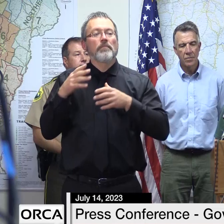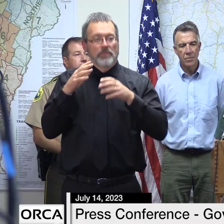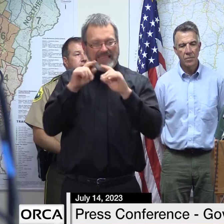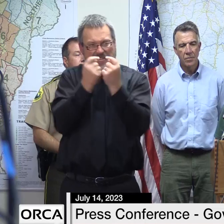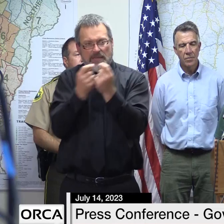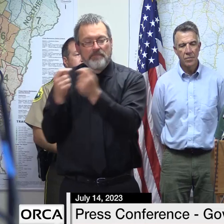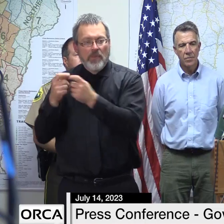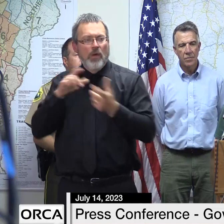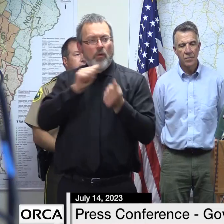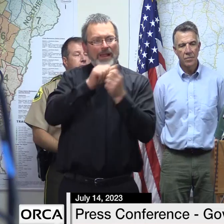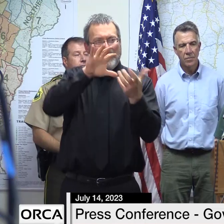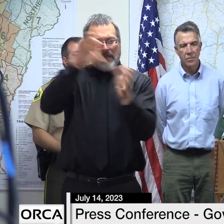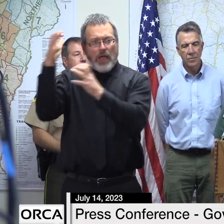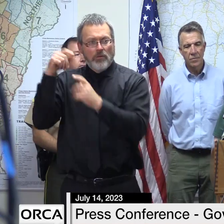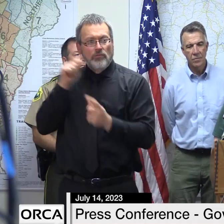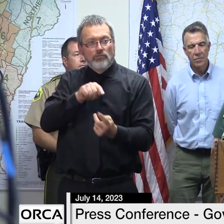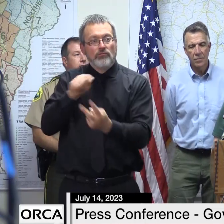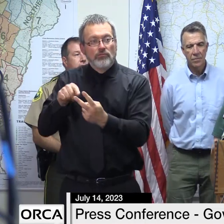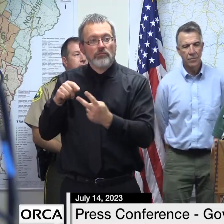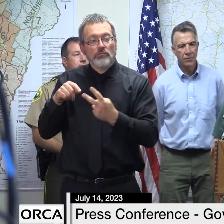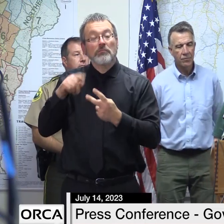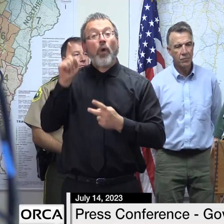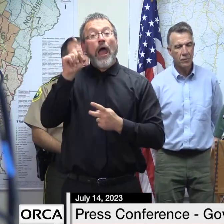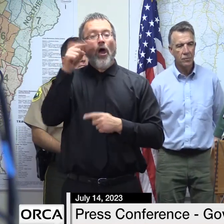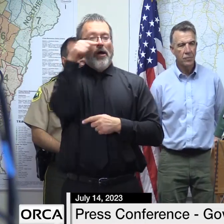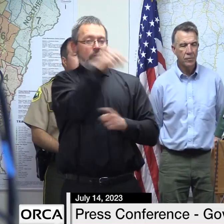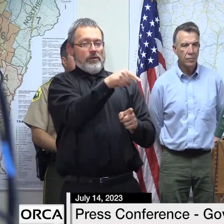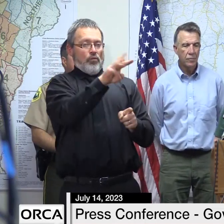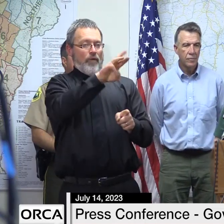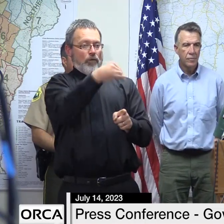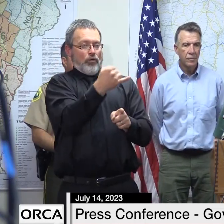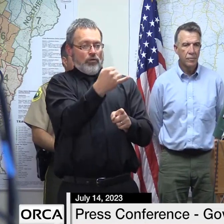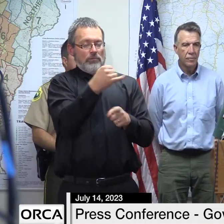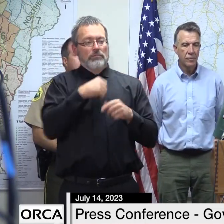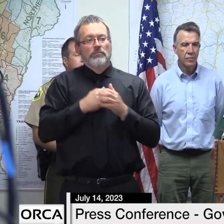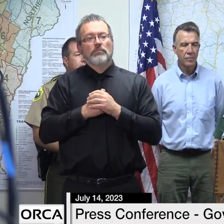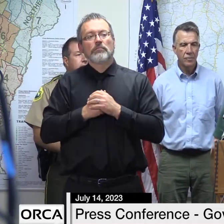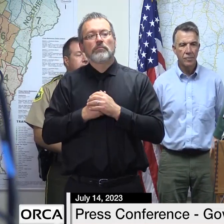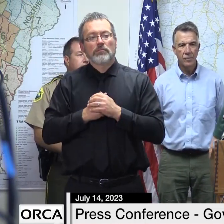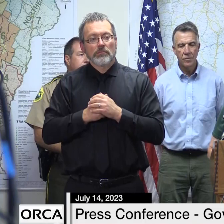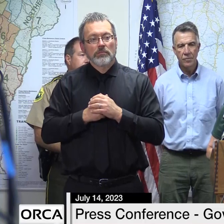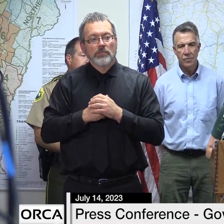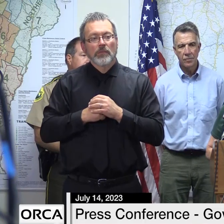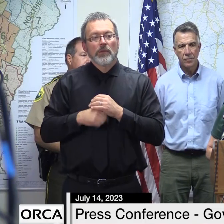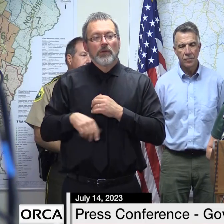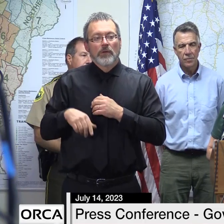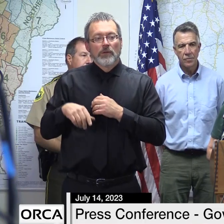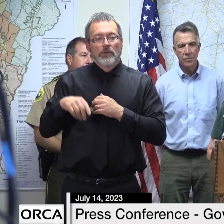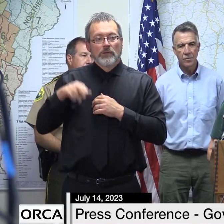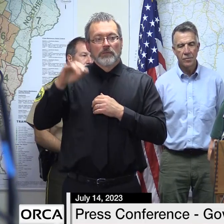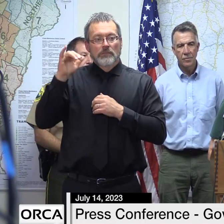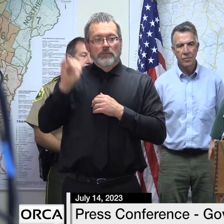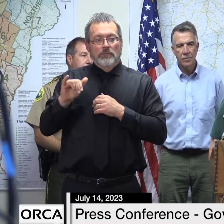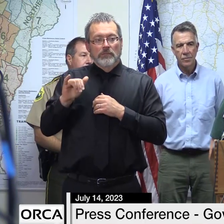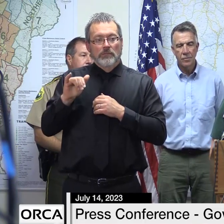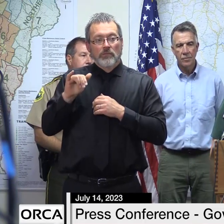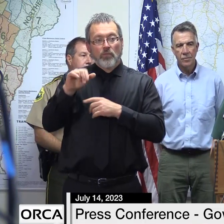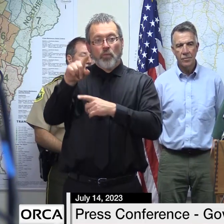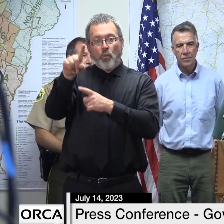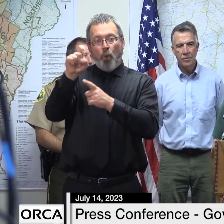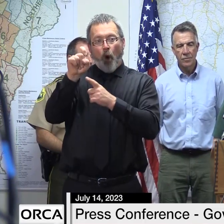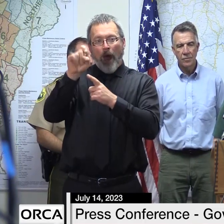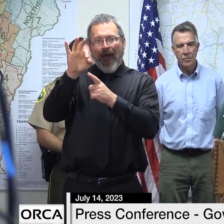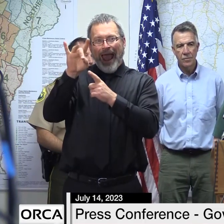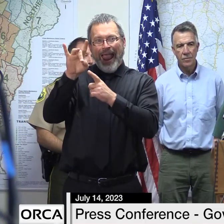in White River Junction. As of 8 o'clock this morning, there are 198 FEMA personnel deployed to